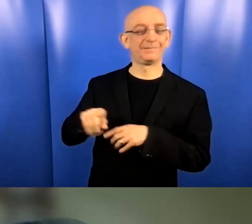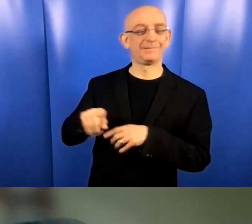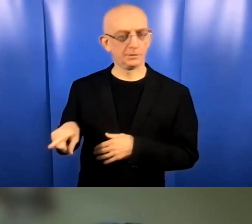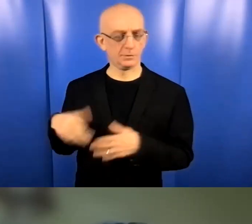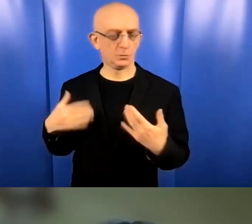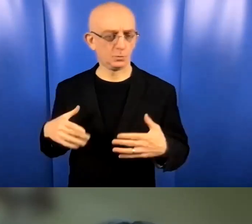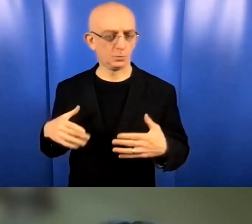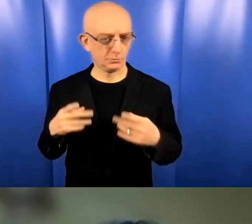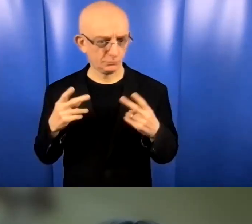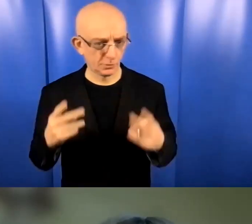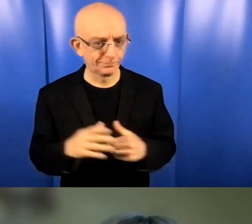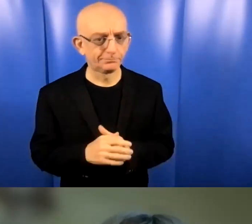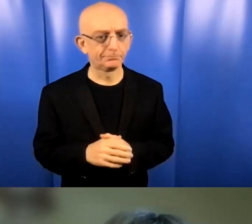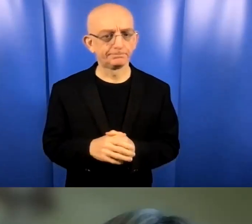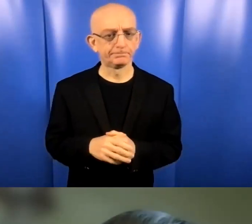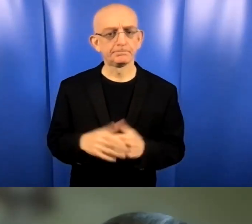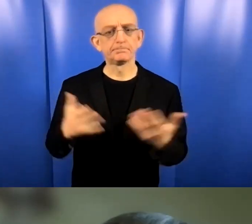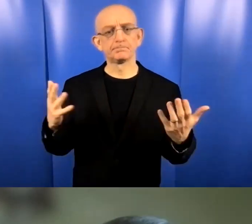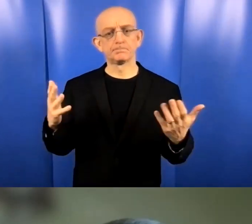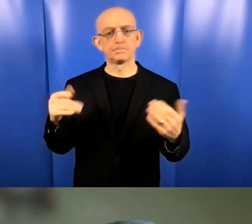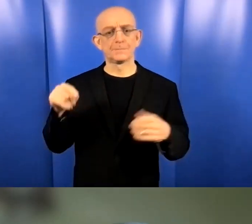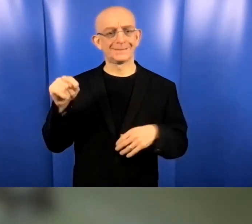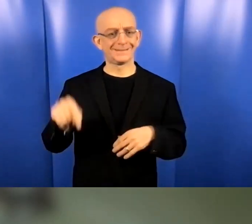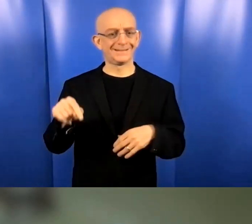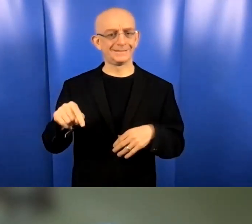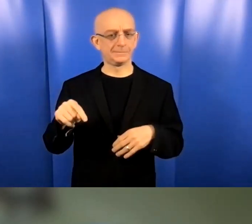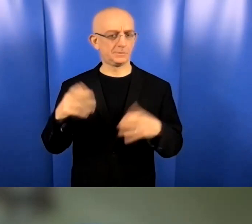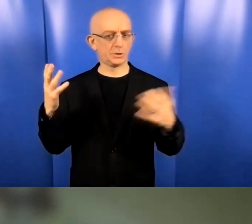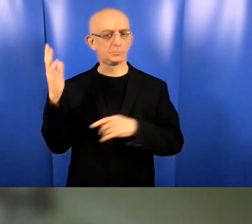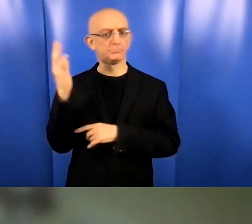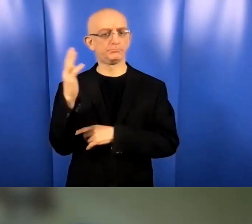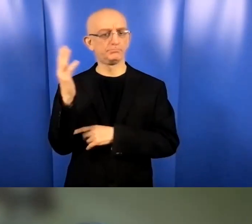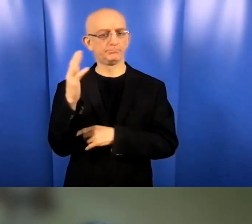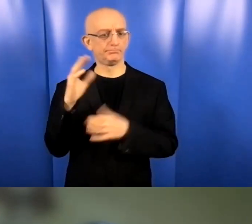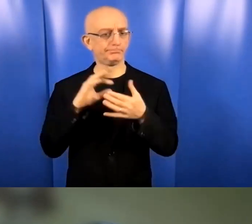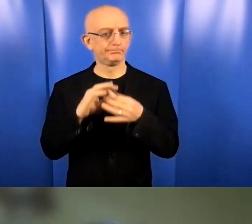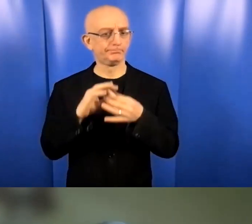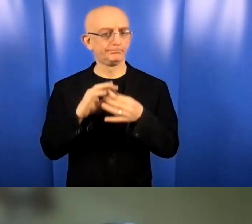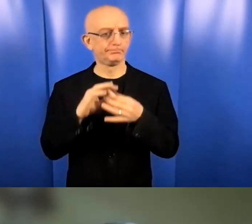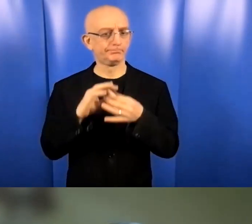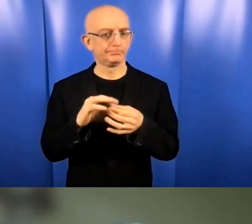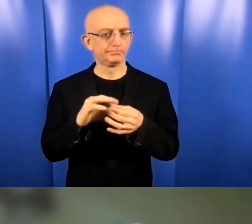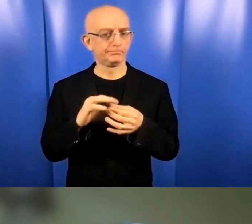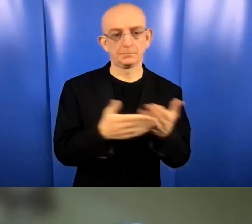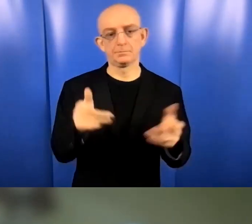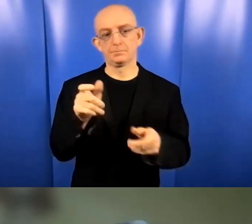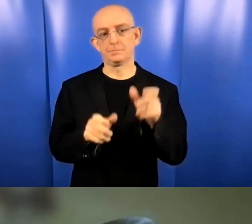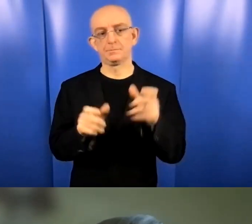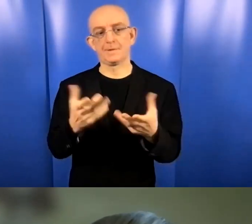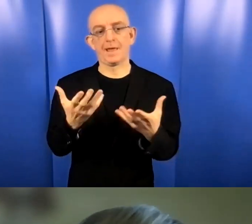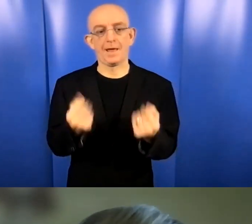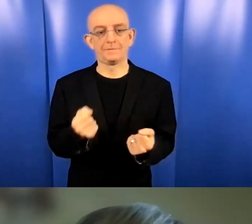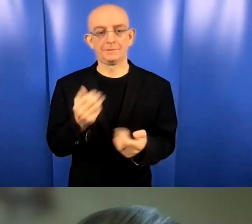accessibility for people with disabilities. Well, I think it's really apt that we end